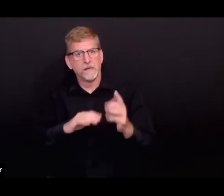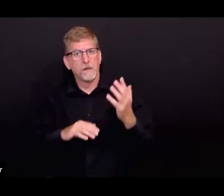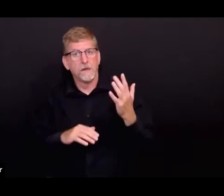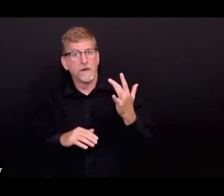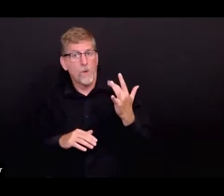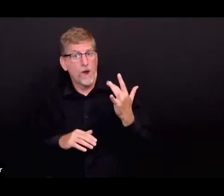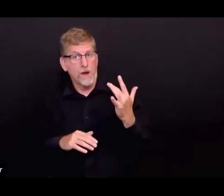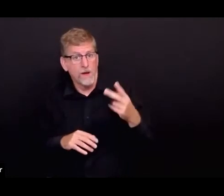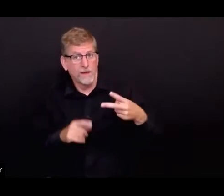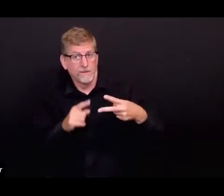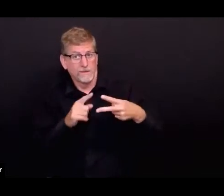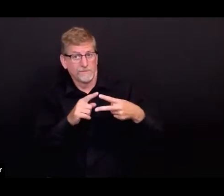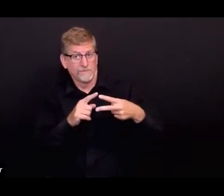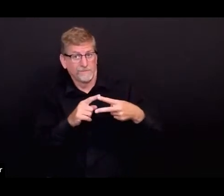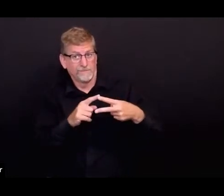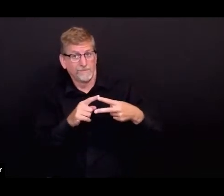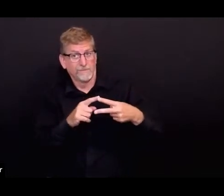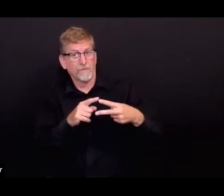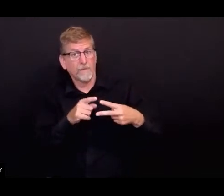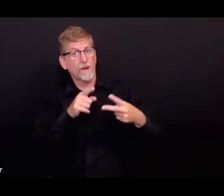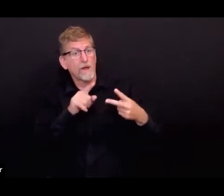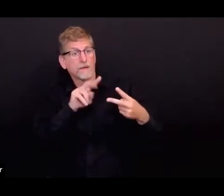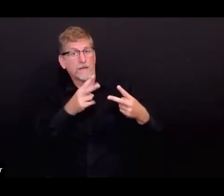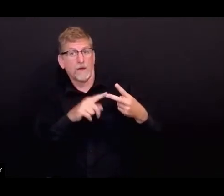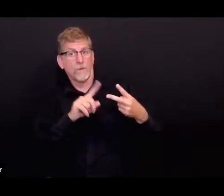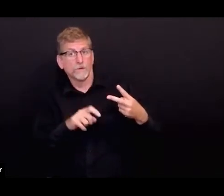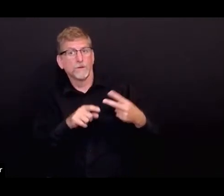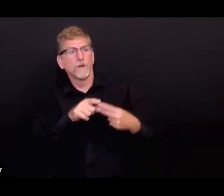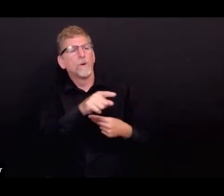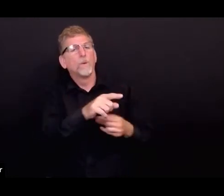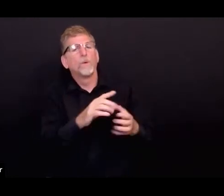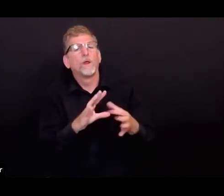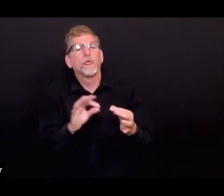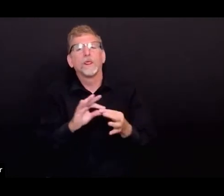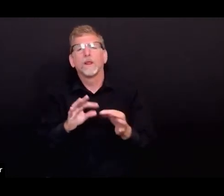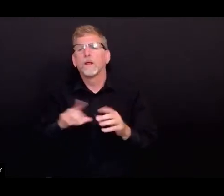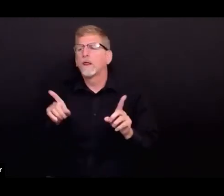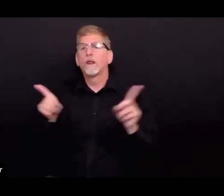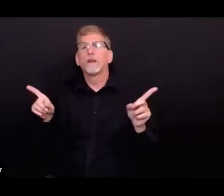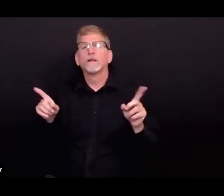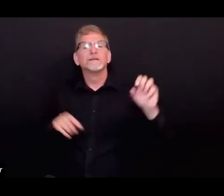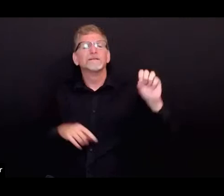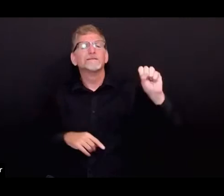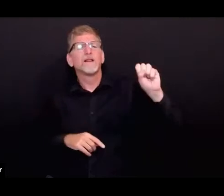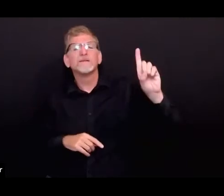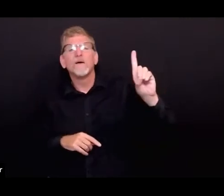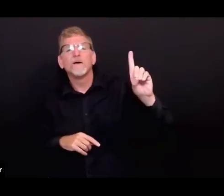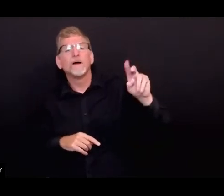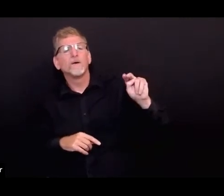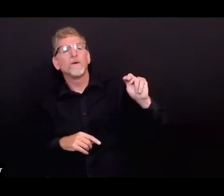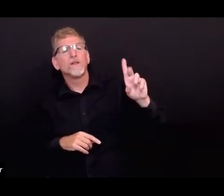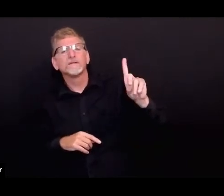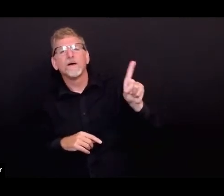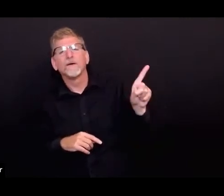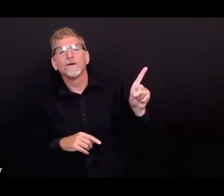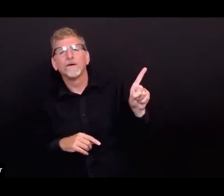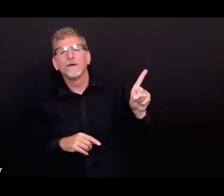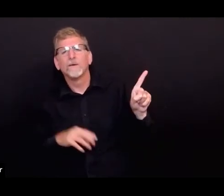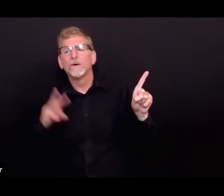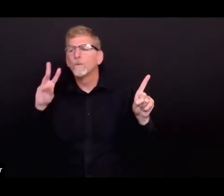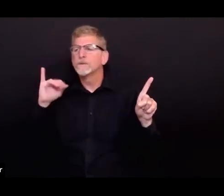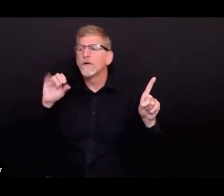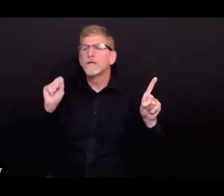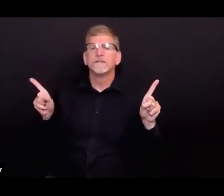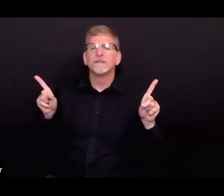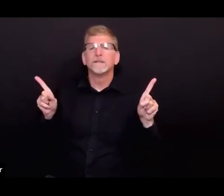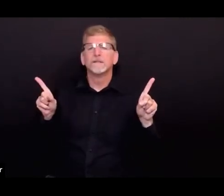challenge. Have you guys considered closing down the borders or stopping transportation in between the states like South Dakota, North Dakota,